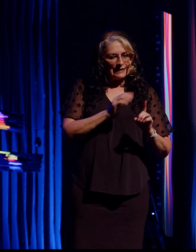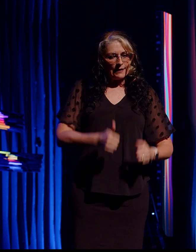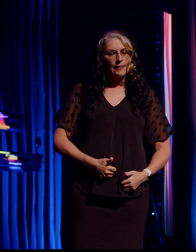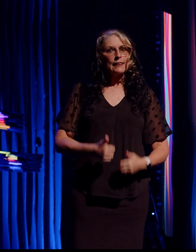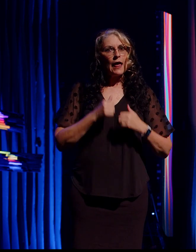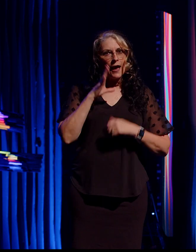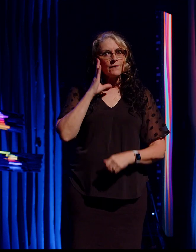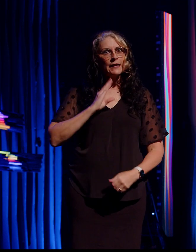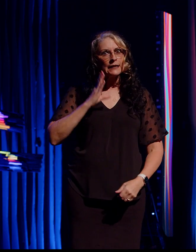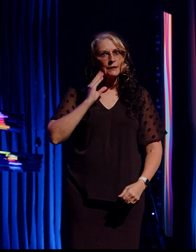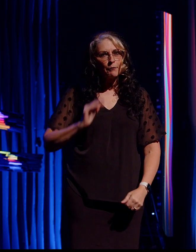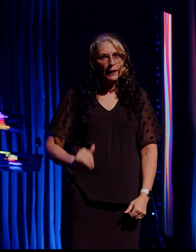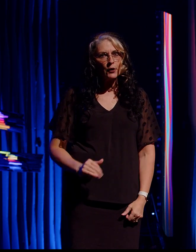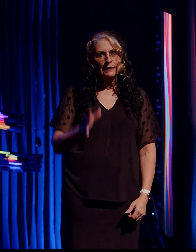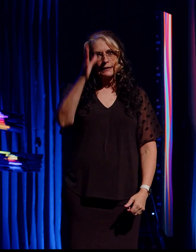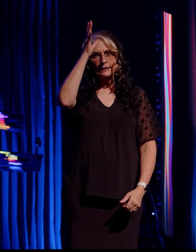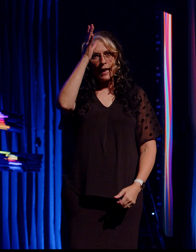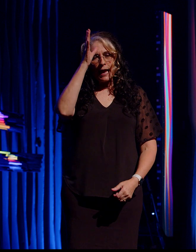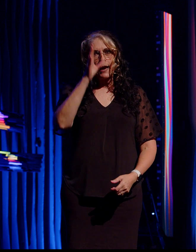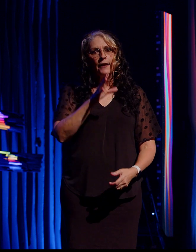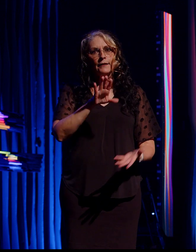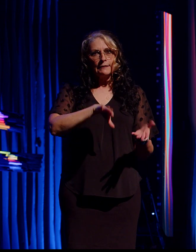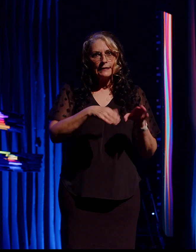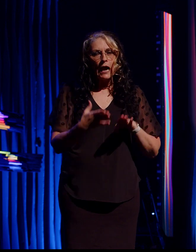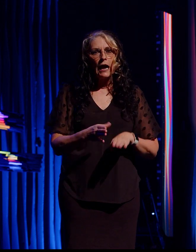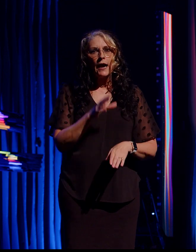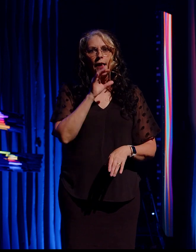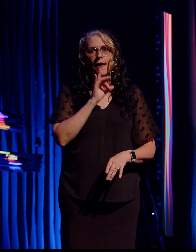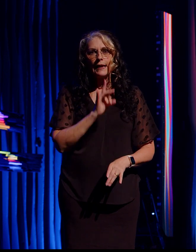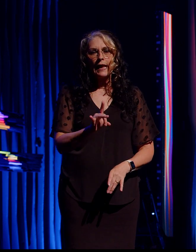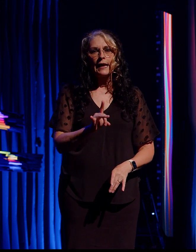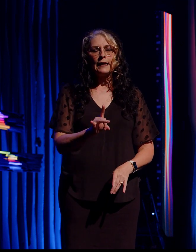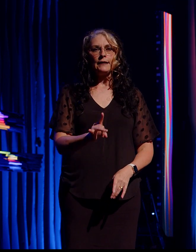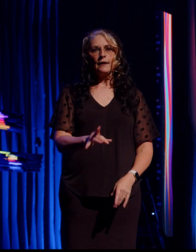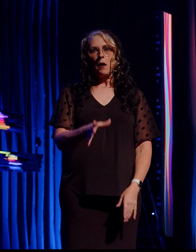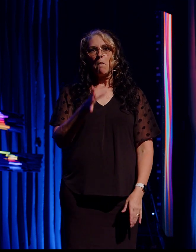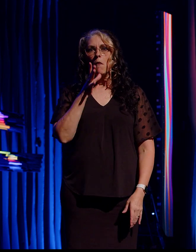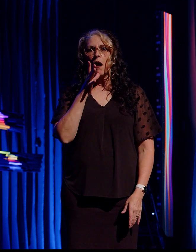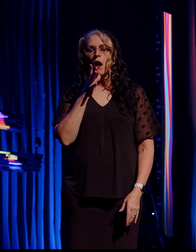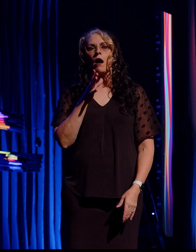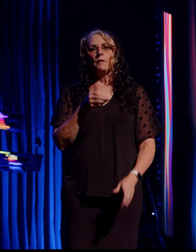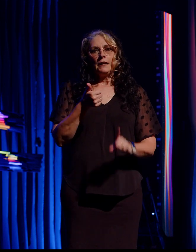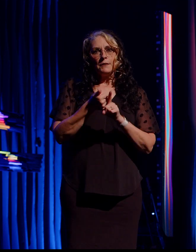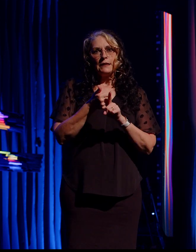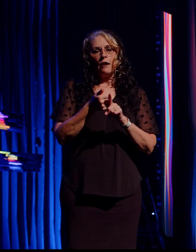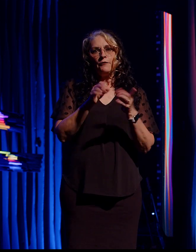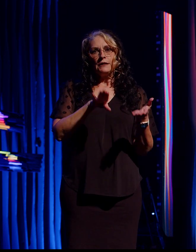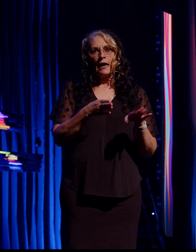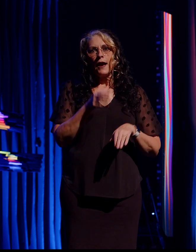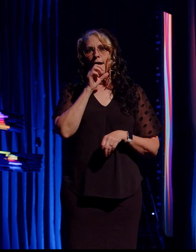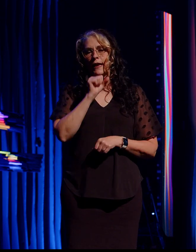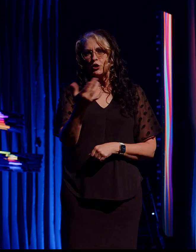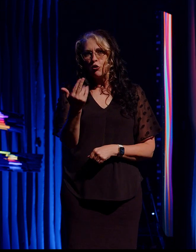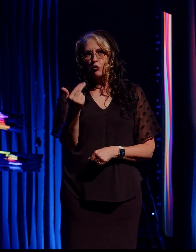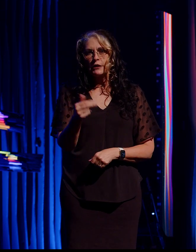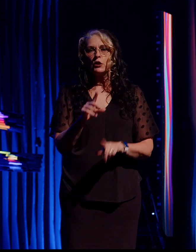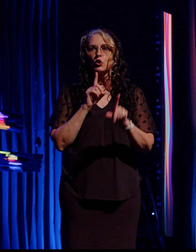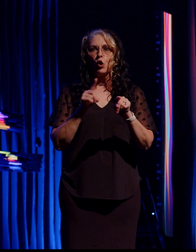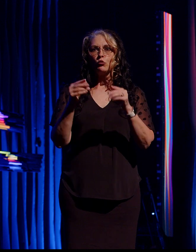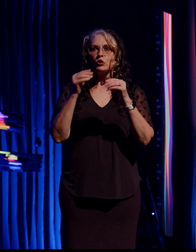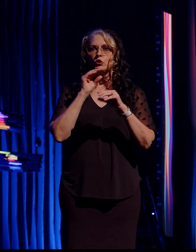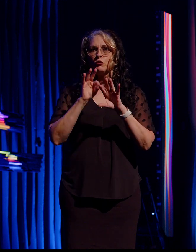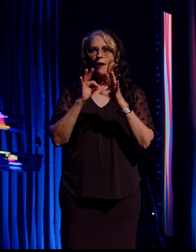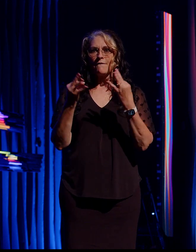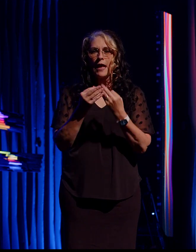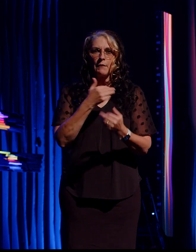went through, having his dad die at 8, having his mom die at 13, having to go to a family member's house where clearly